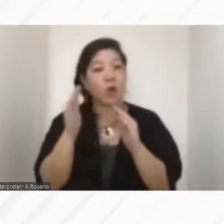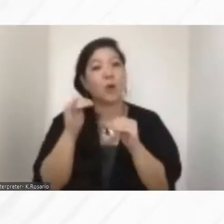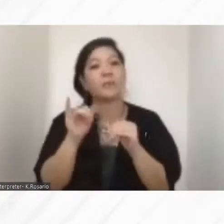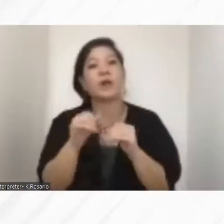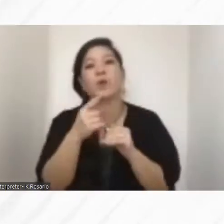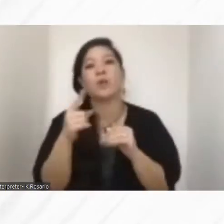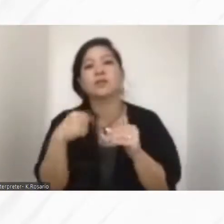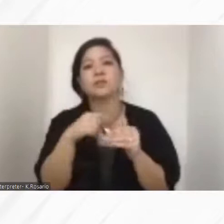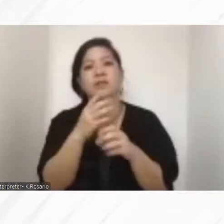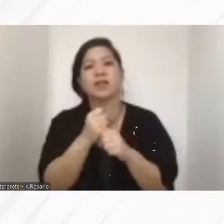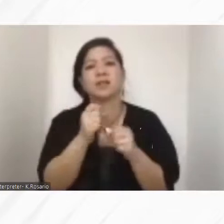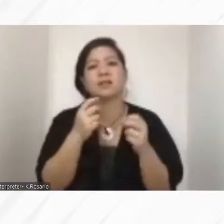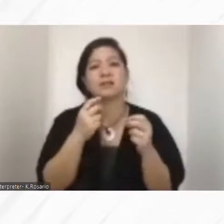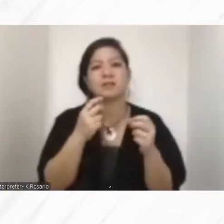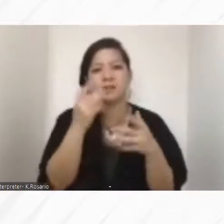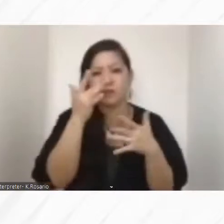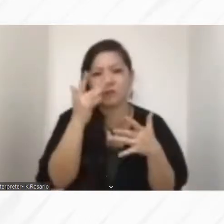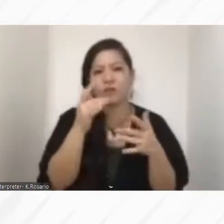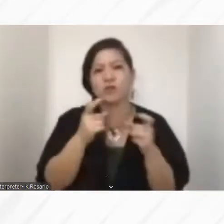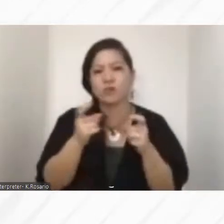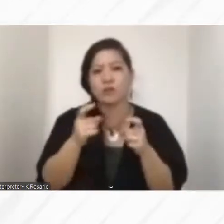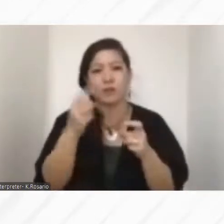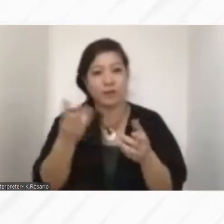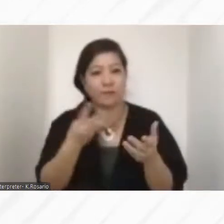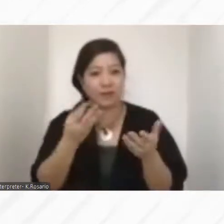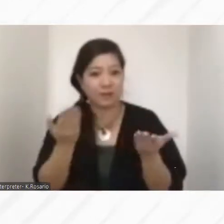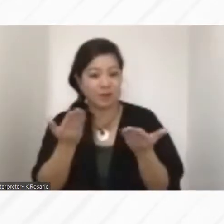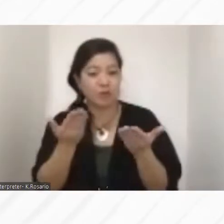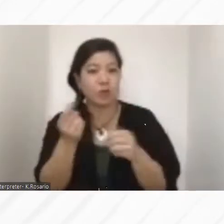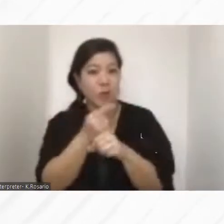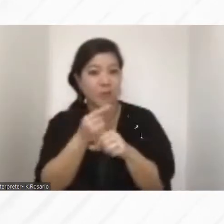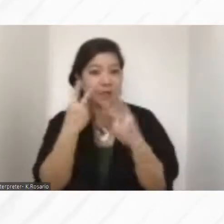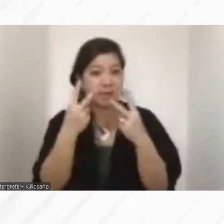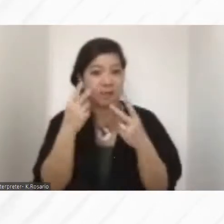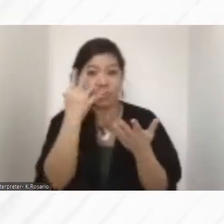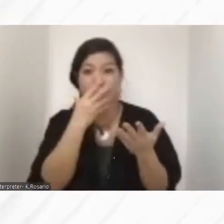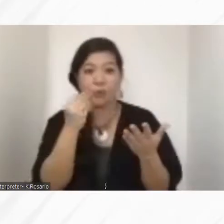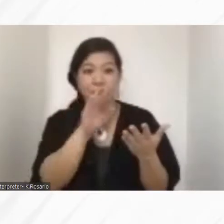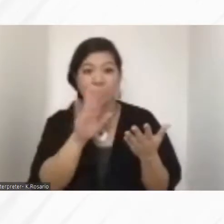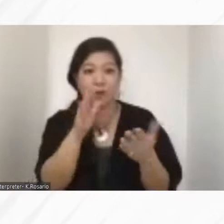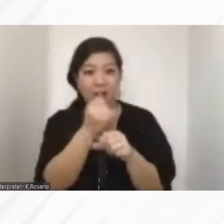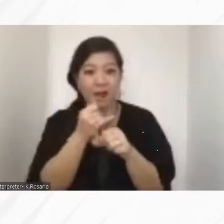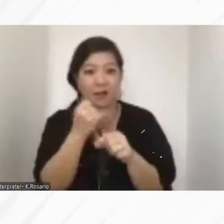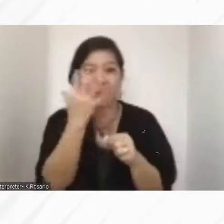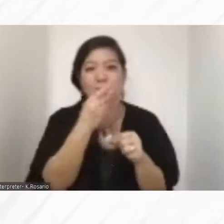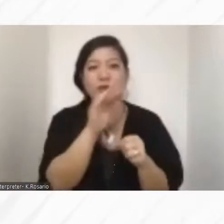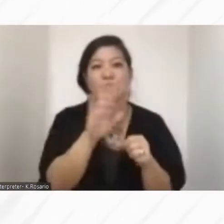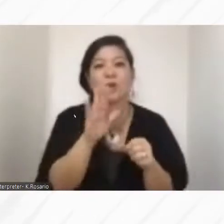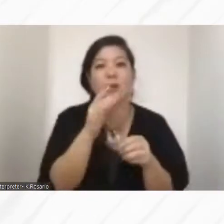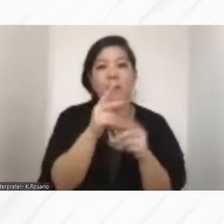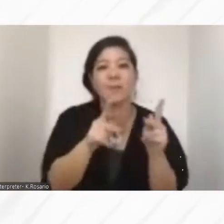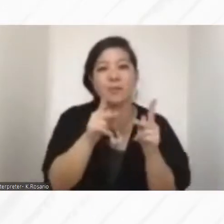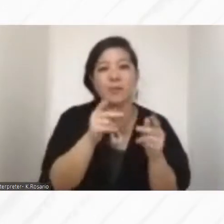we get this virus under control, you all will invite me out there to Guam so that I can see the beauty of your island and the beauty of your people in